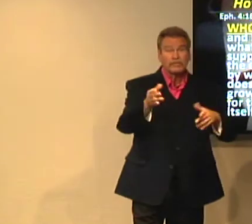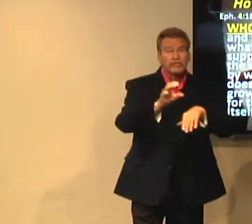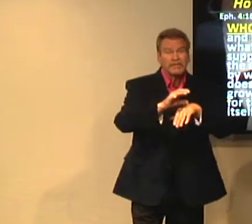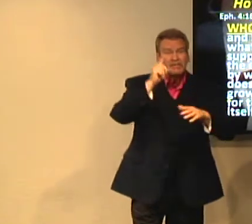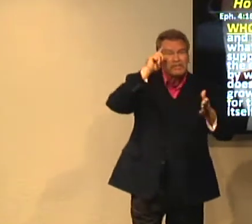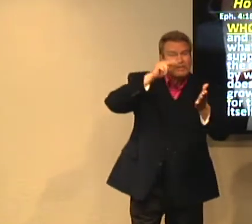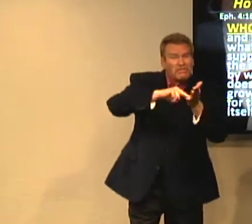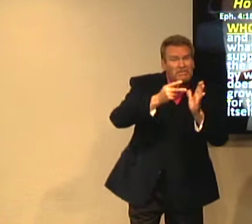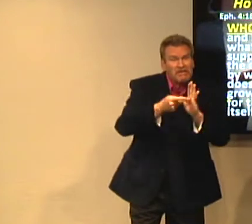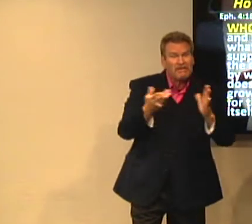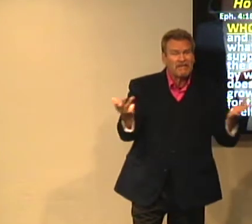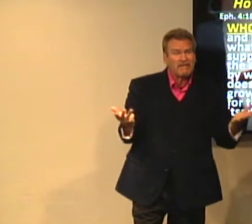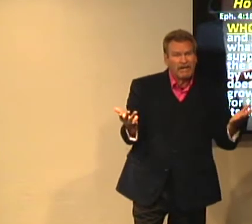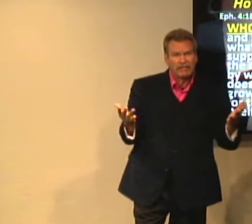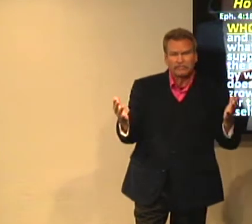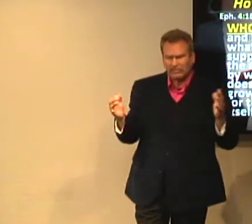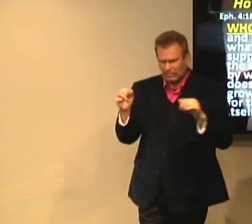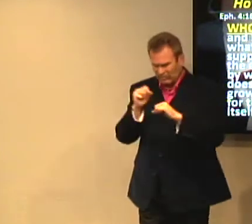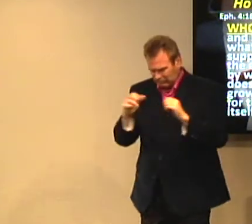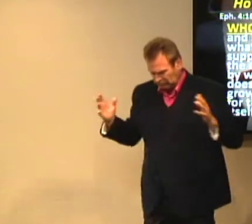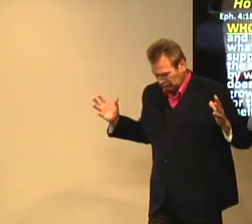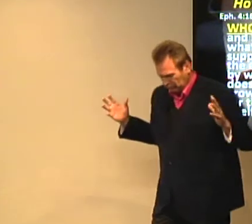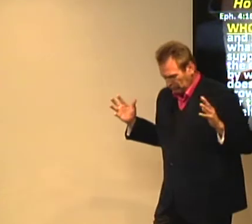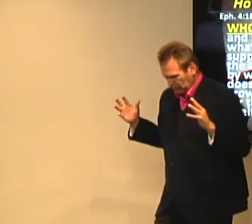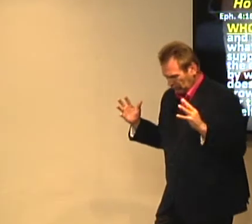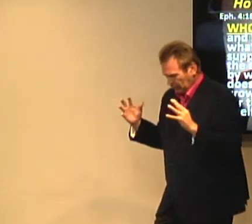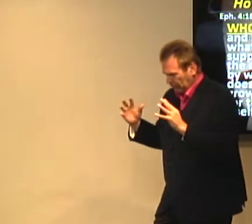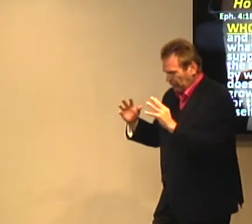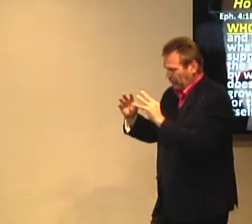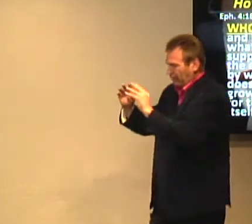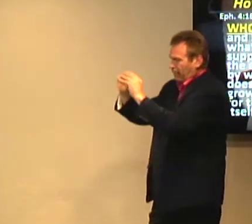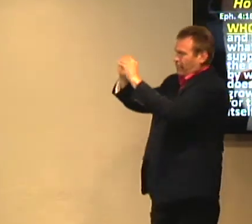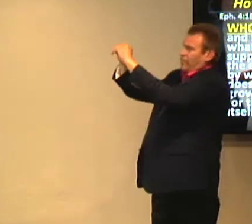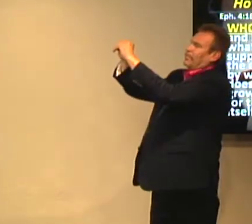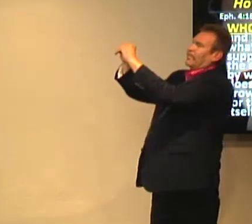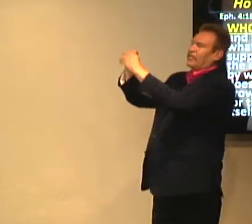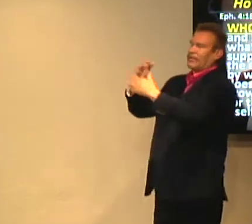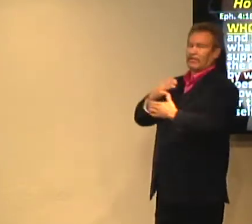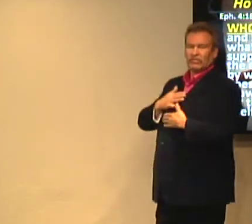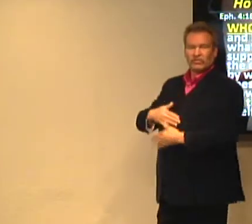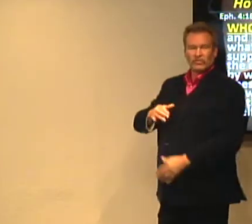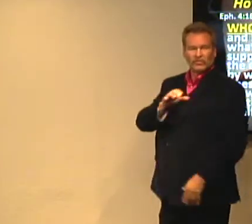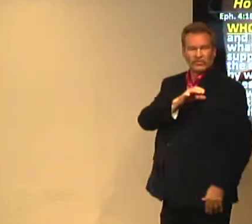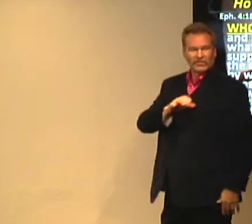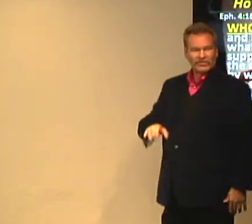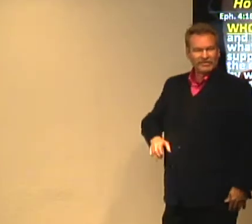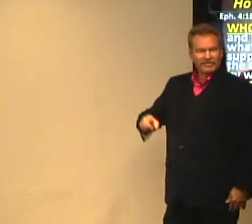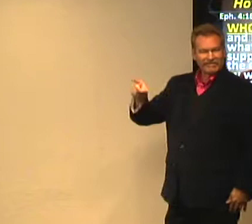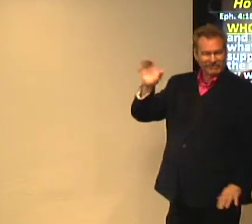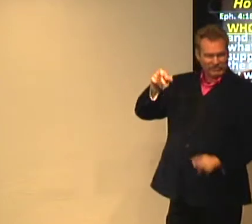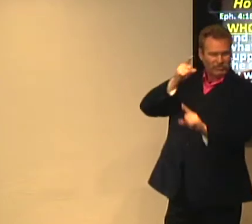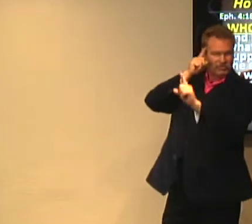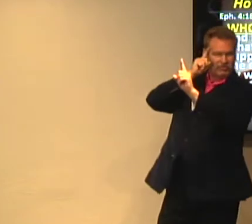Those who work and serve in the church, our purpose is to work and strive together for the body of Christ.